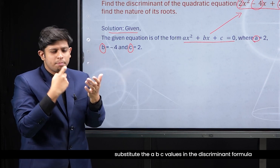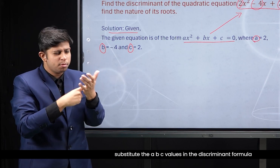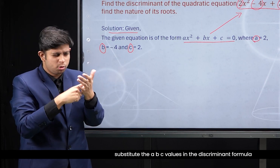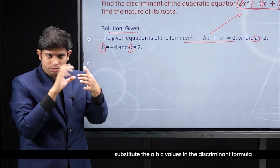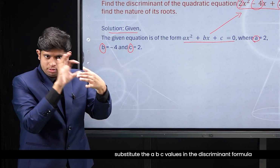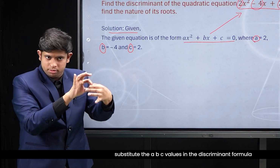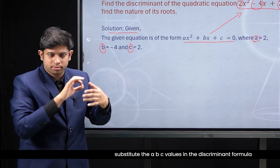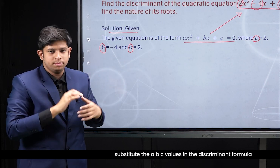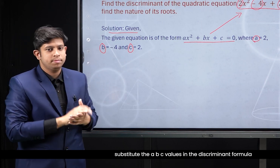formula.